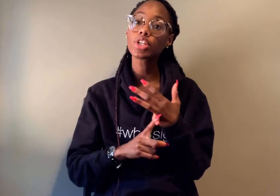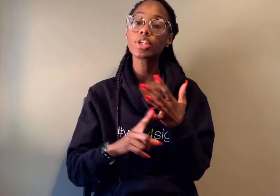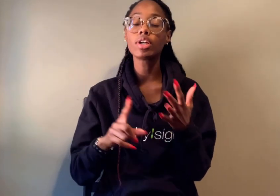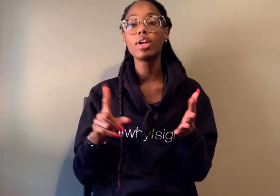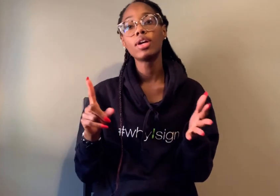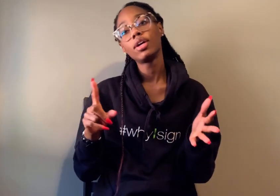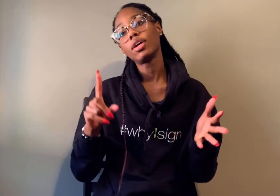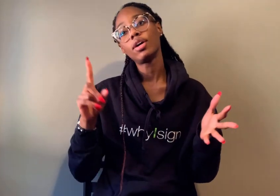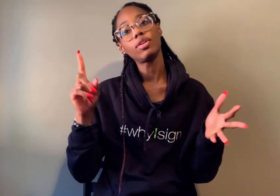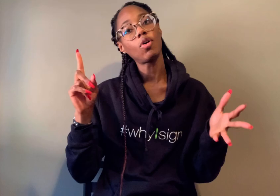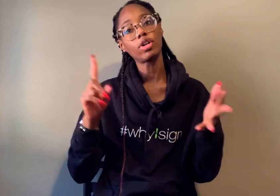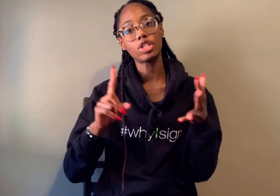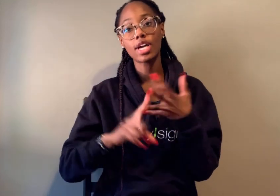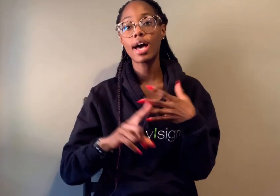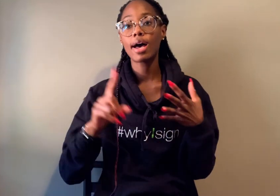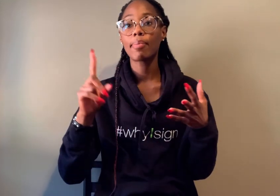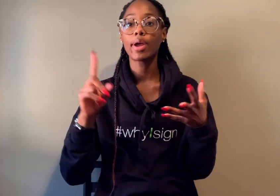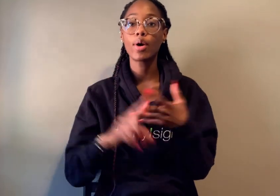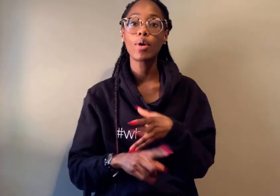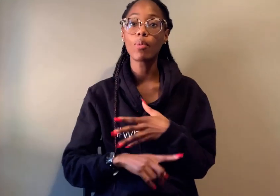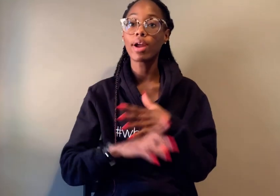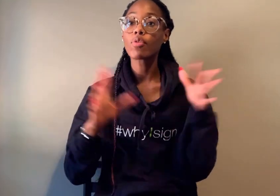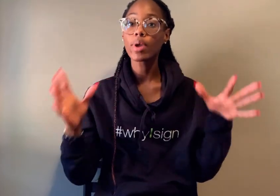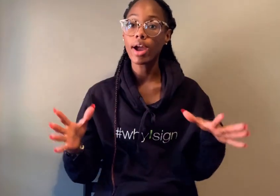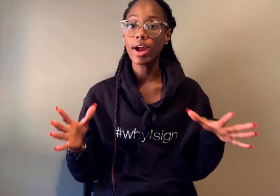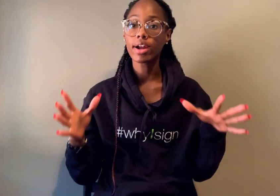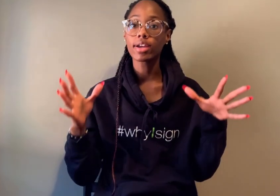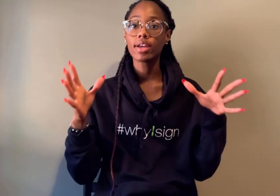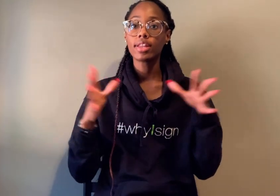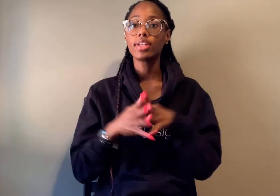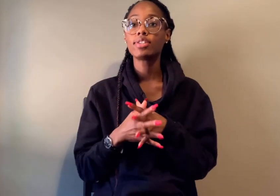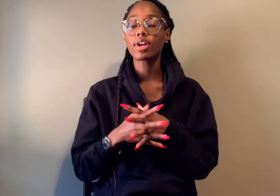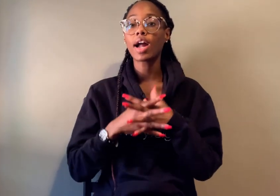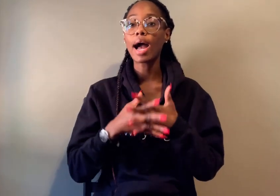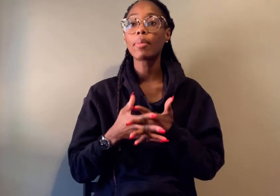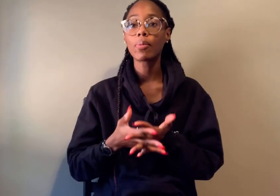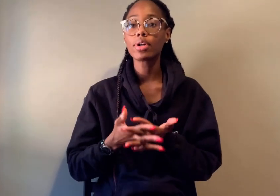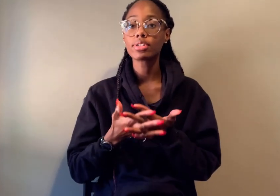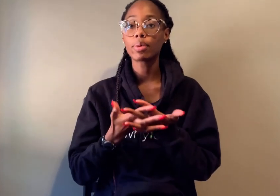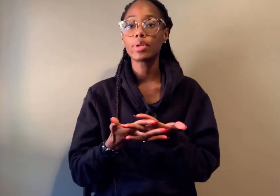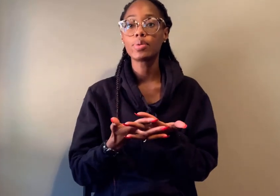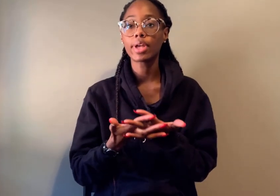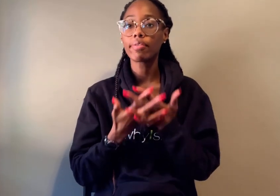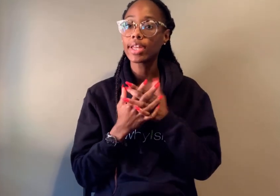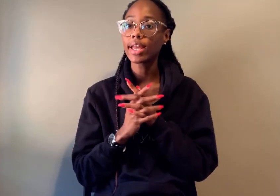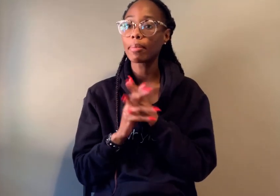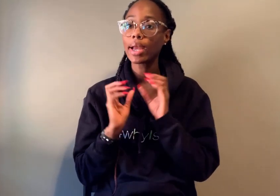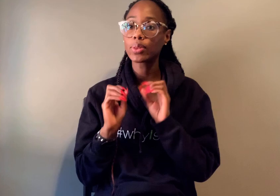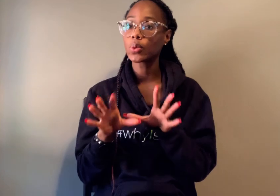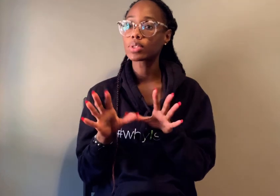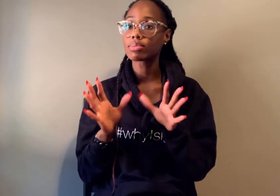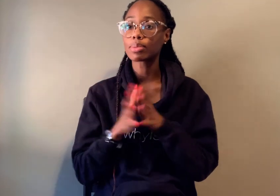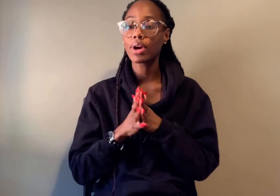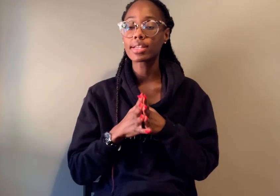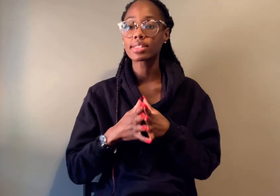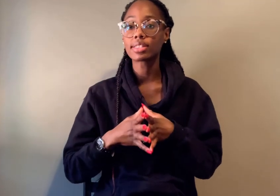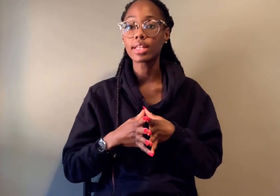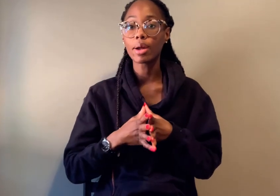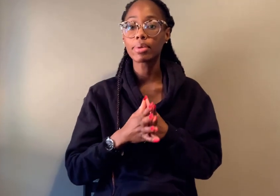teacher, on our job, at home, wherever we are. These are common words that we use every day, and I might throw some surprises in there, but this